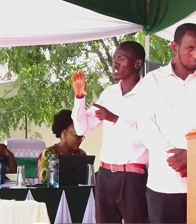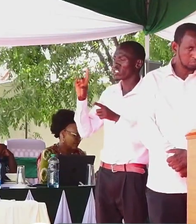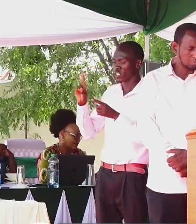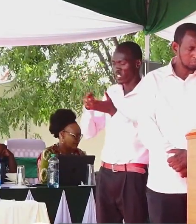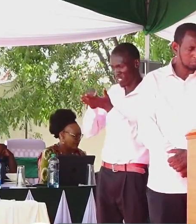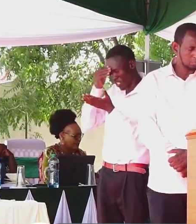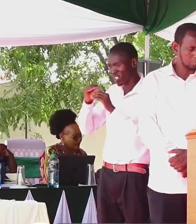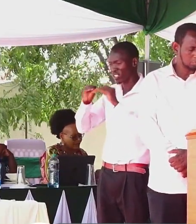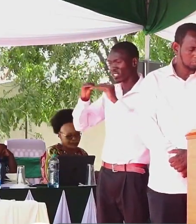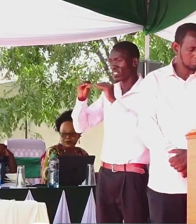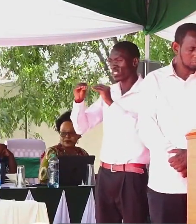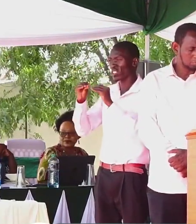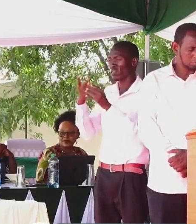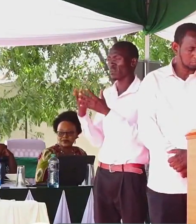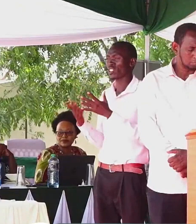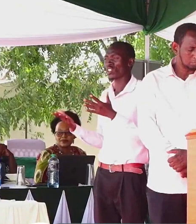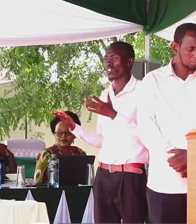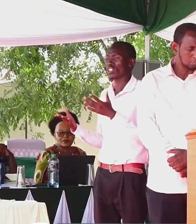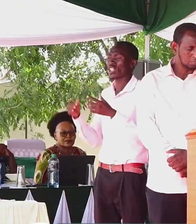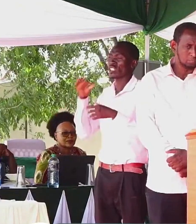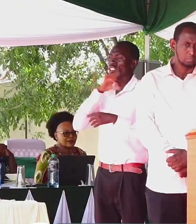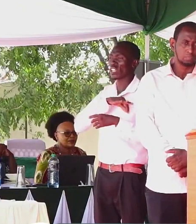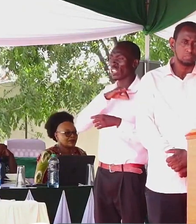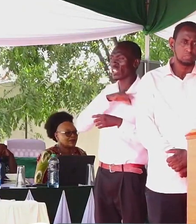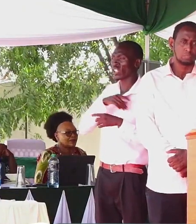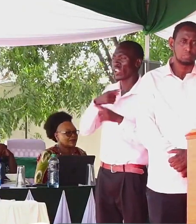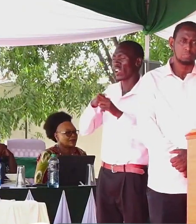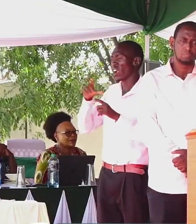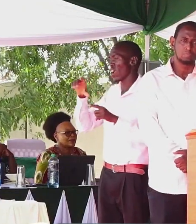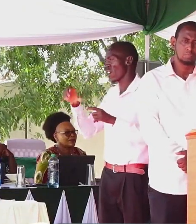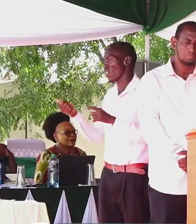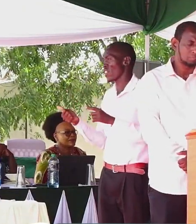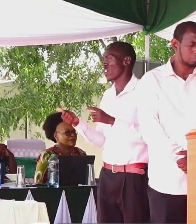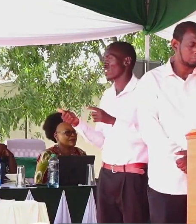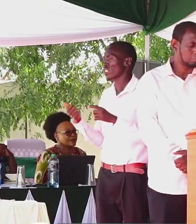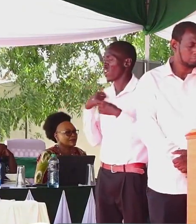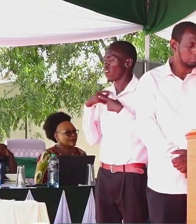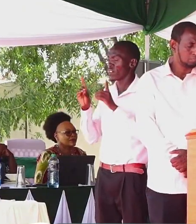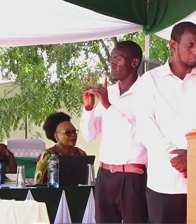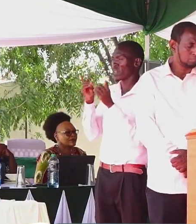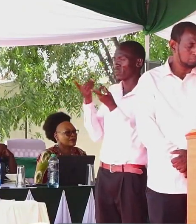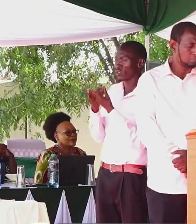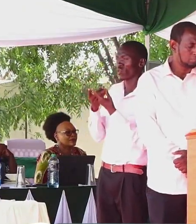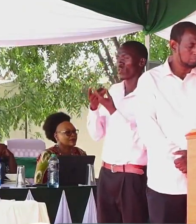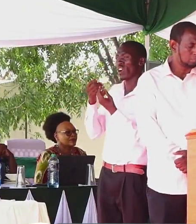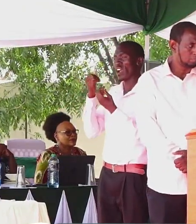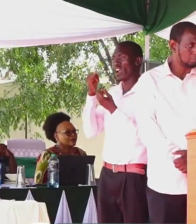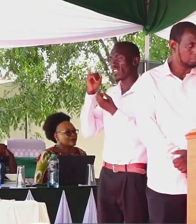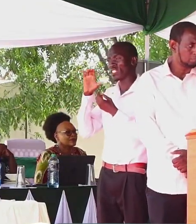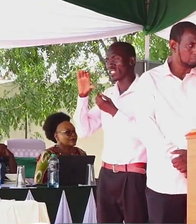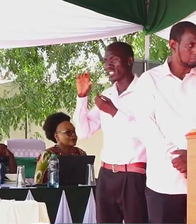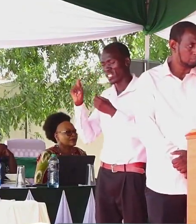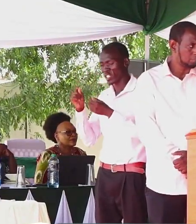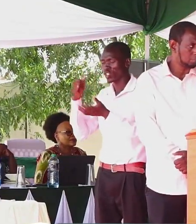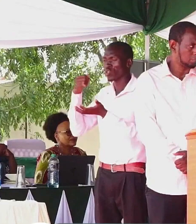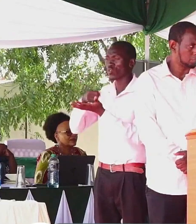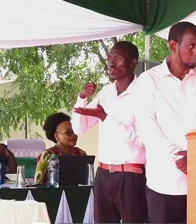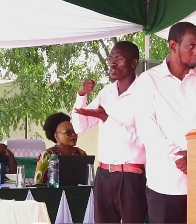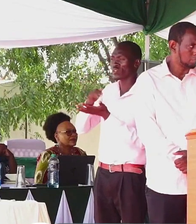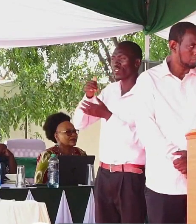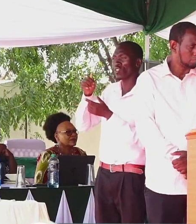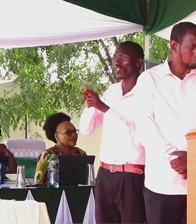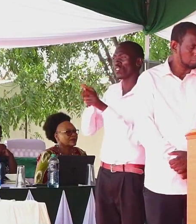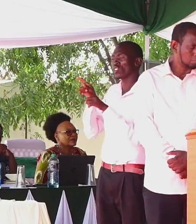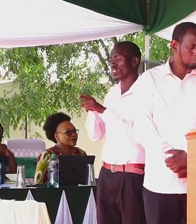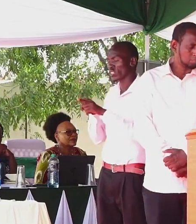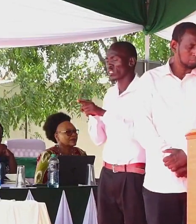learning materials, the salaries, of course, and other, of course, we have the Department of ICT inclusive, so that is the total budget for